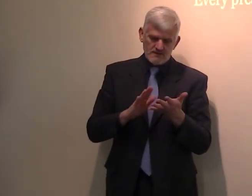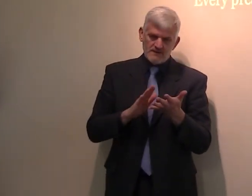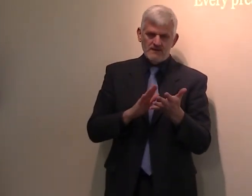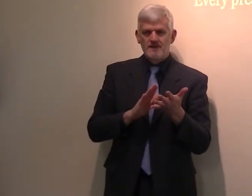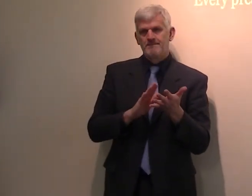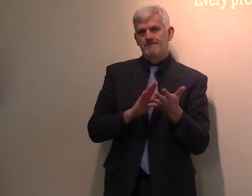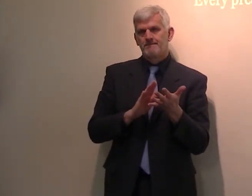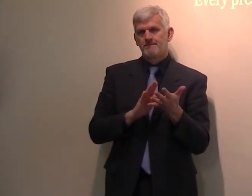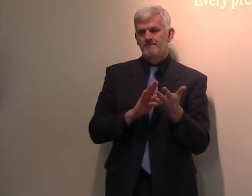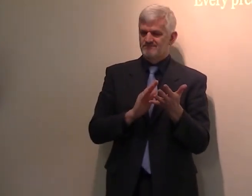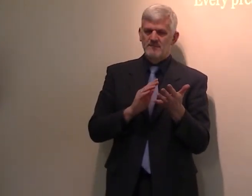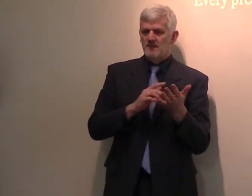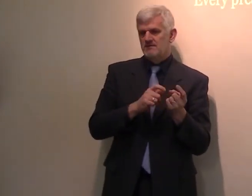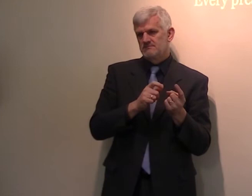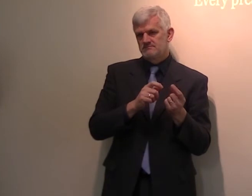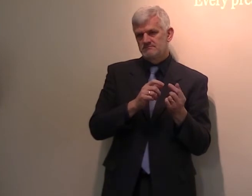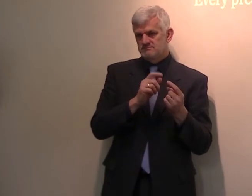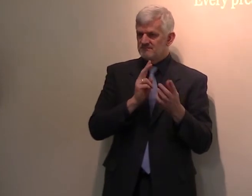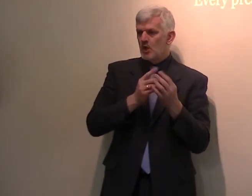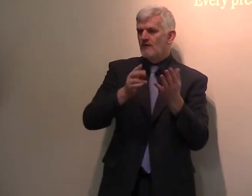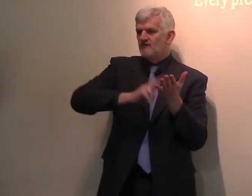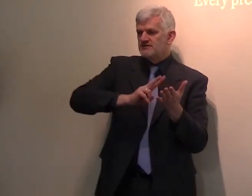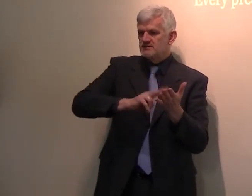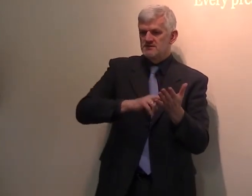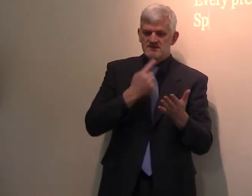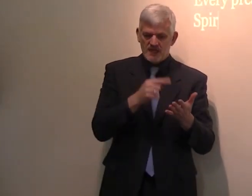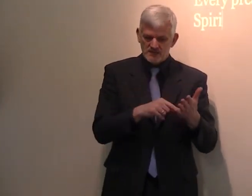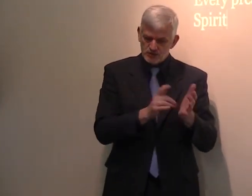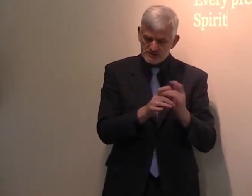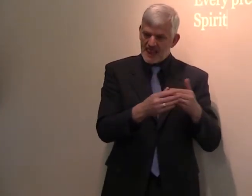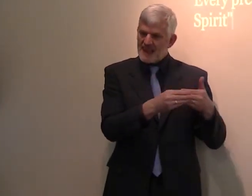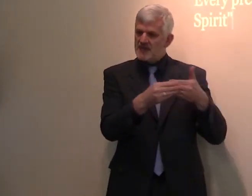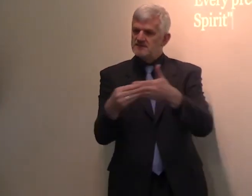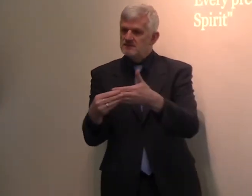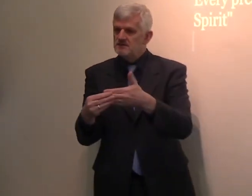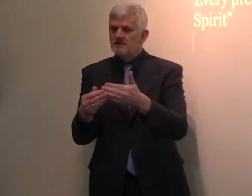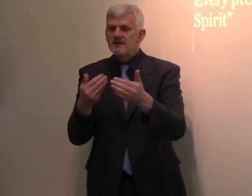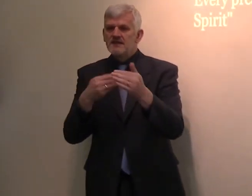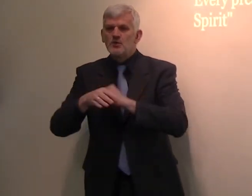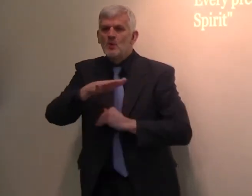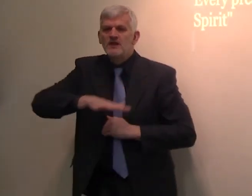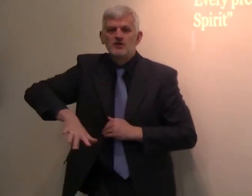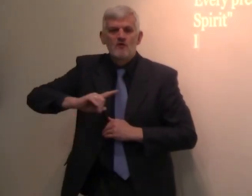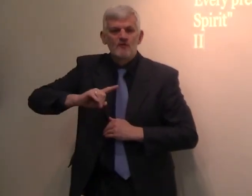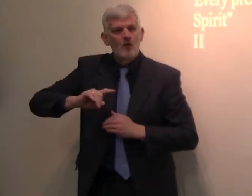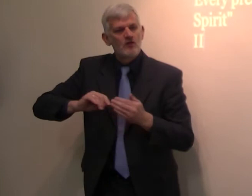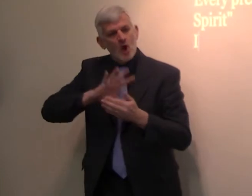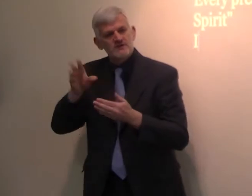be tempted by the Holy Spirit. In John chapter 3, verse 34, it is said, he has received the Holy